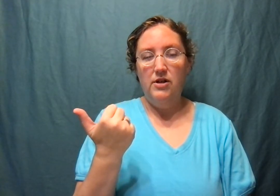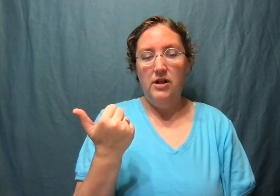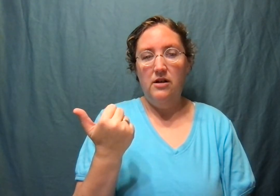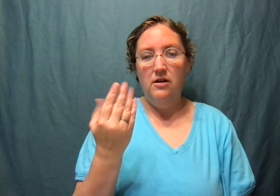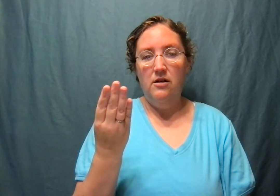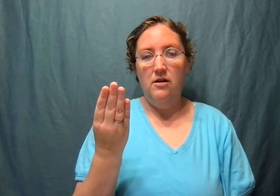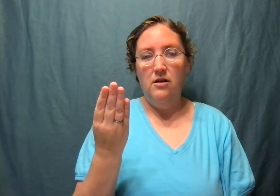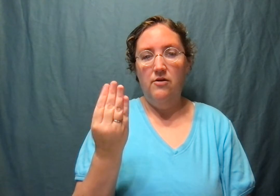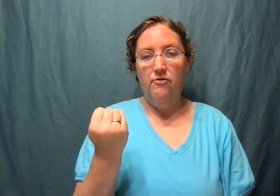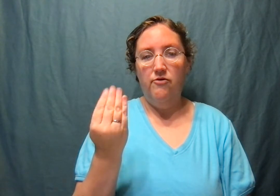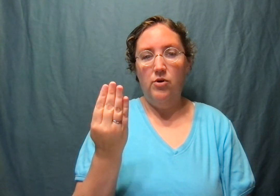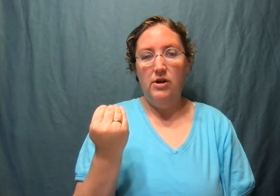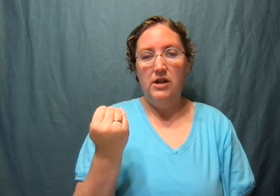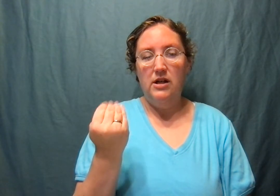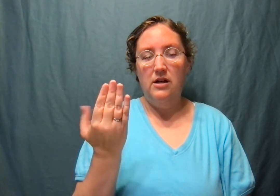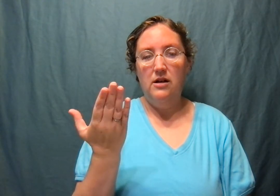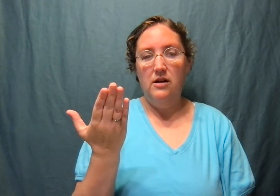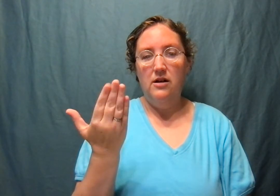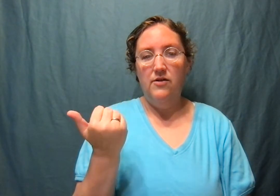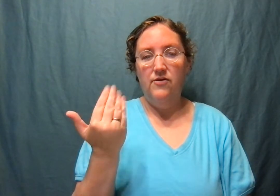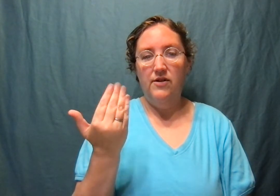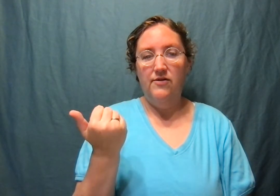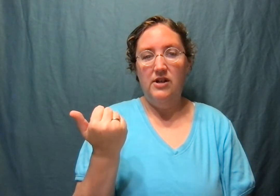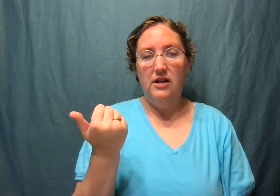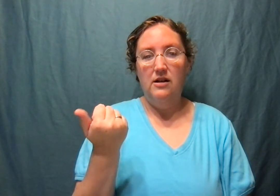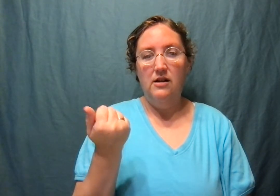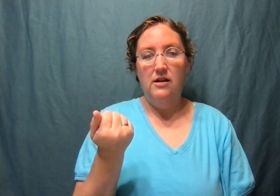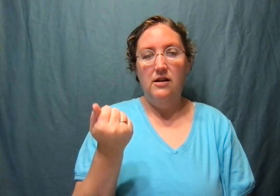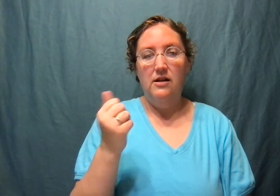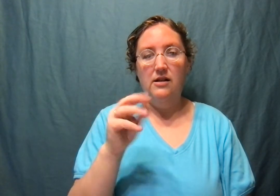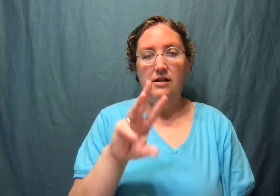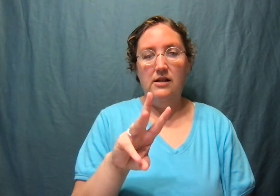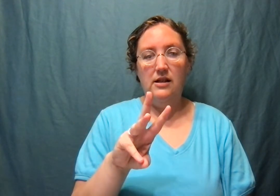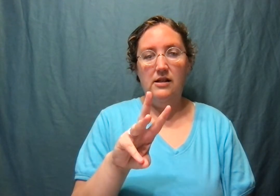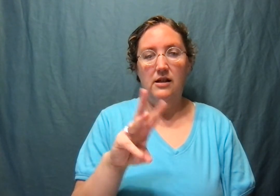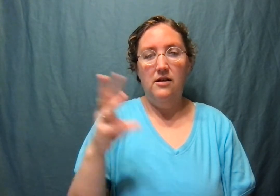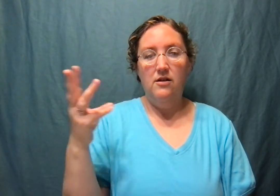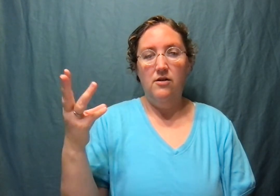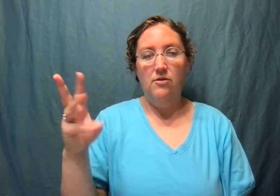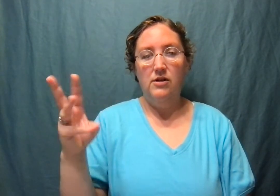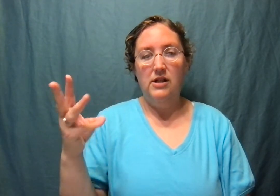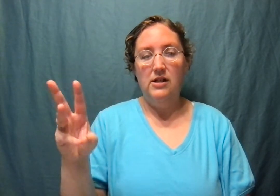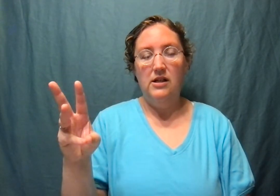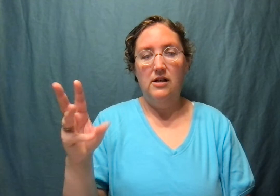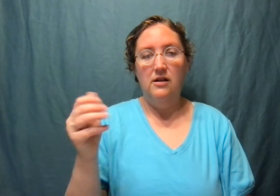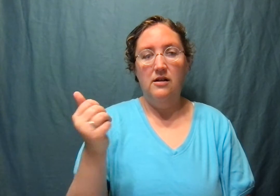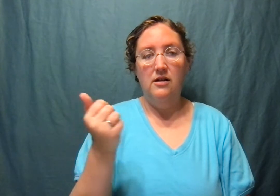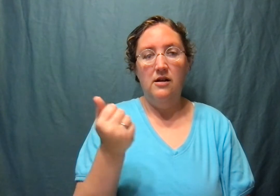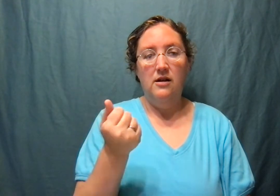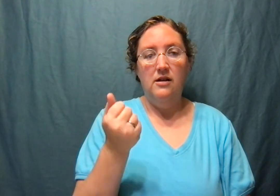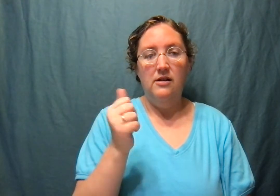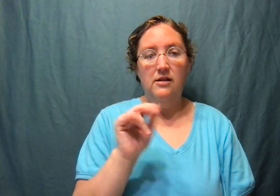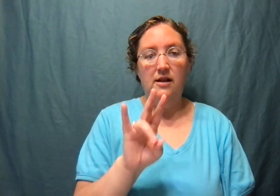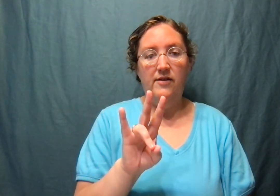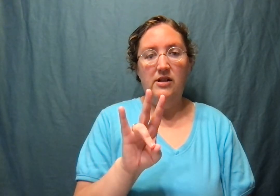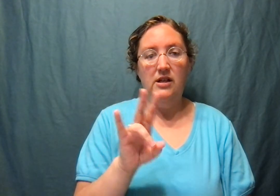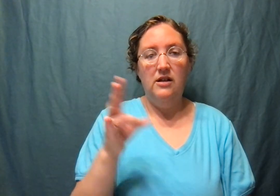13, 14, 15, 16 or 16, 17